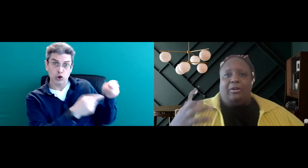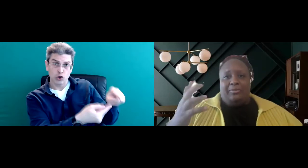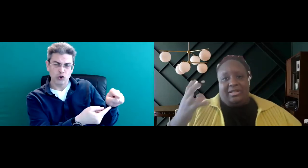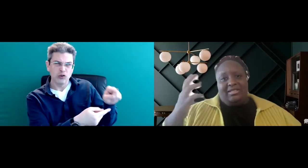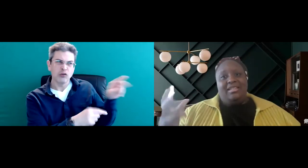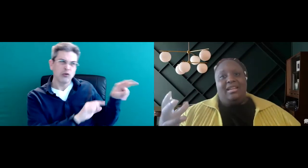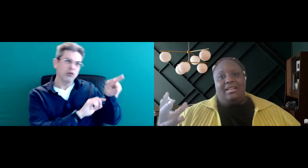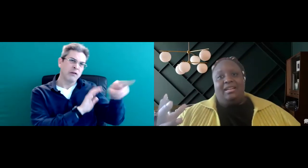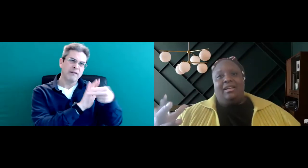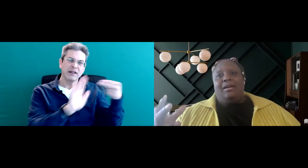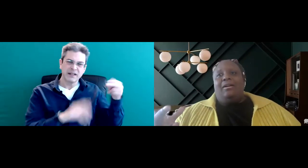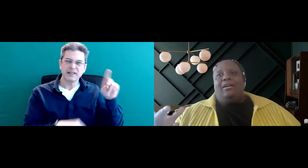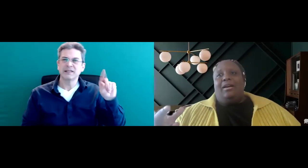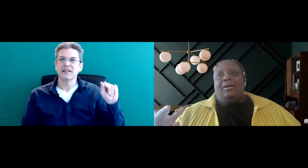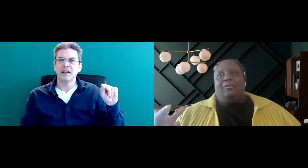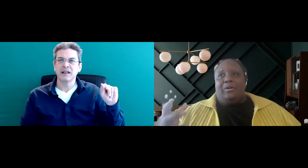now. We are being seen.